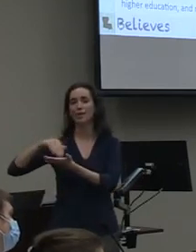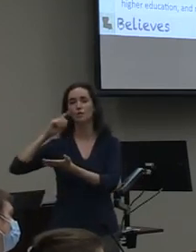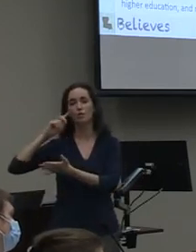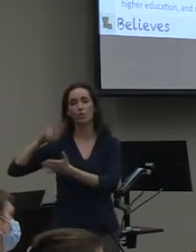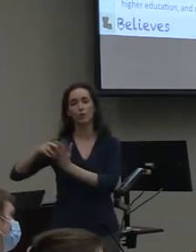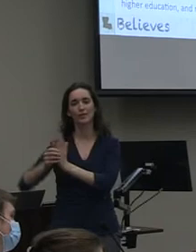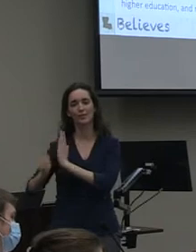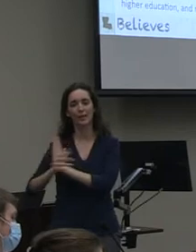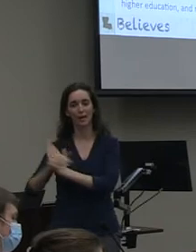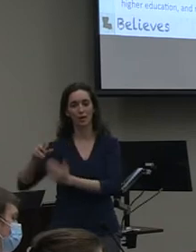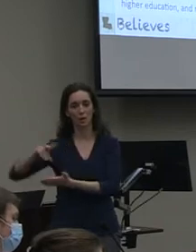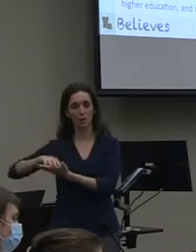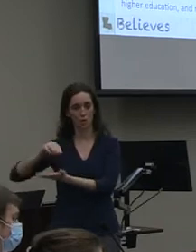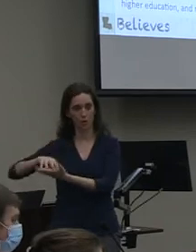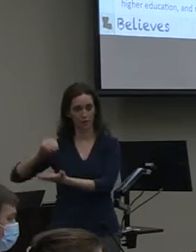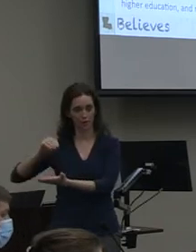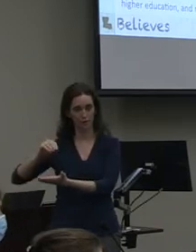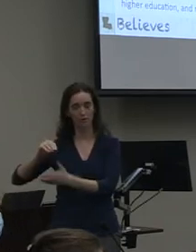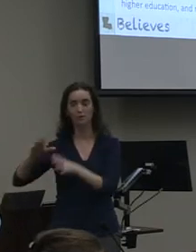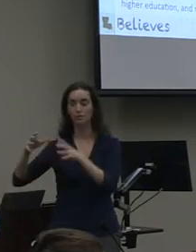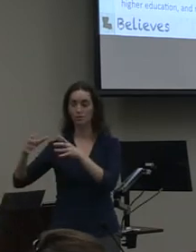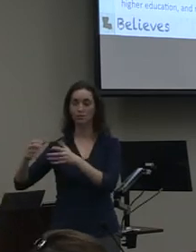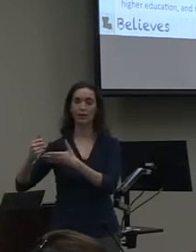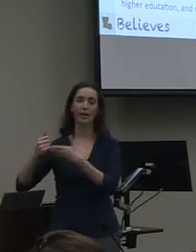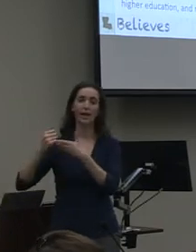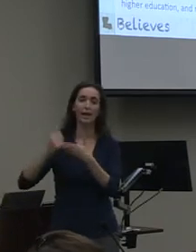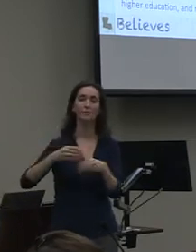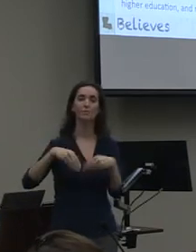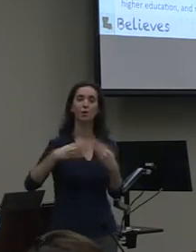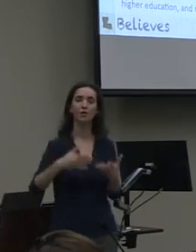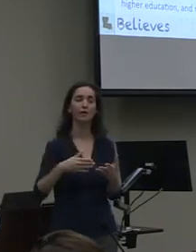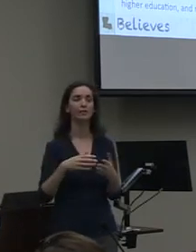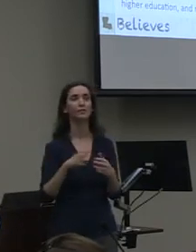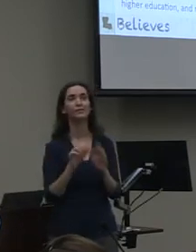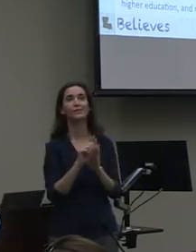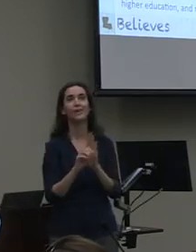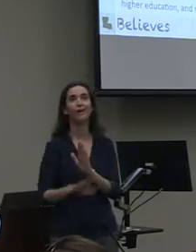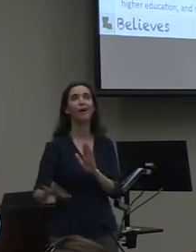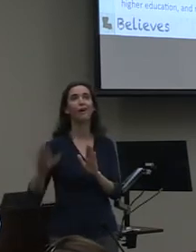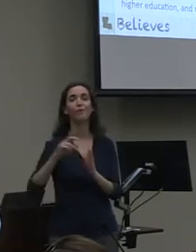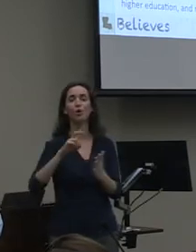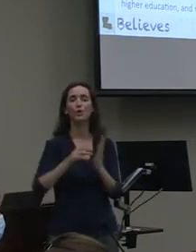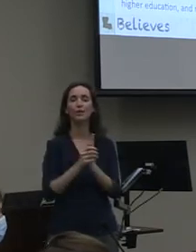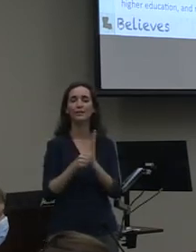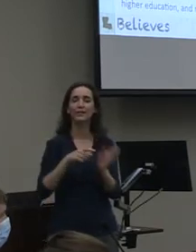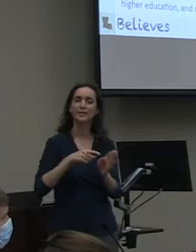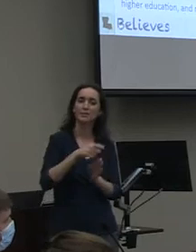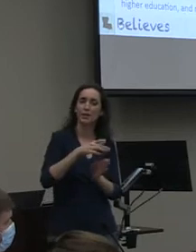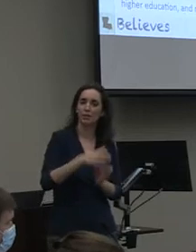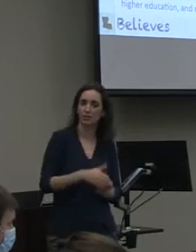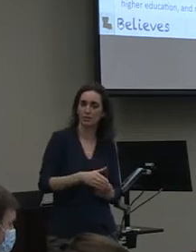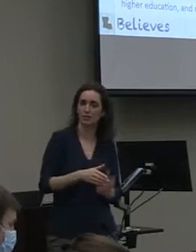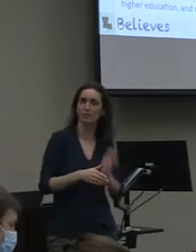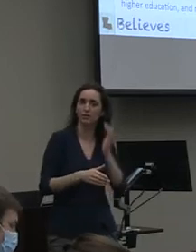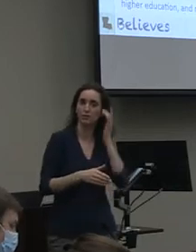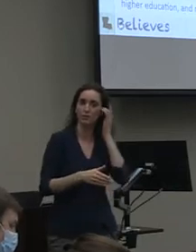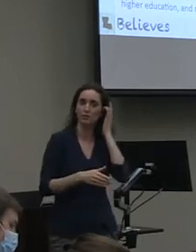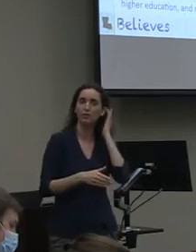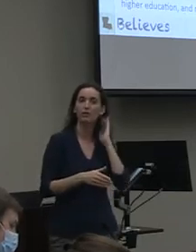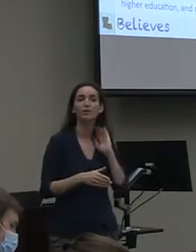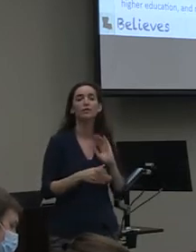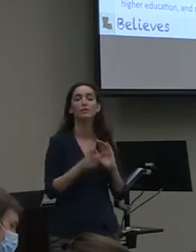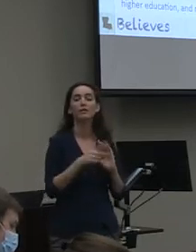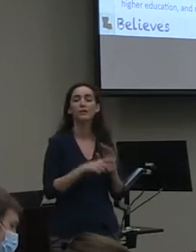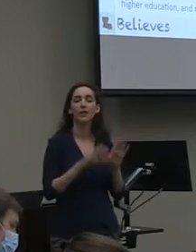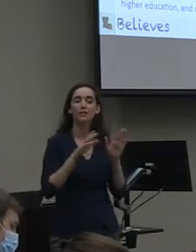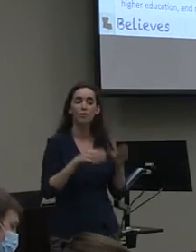and Learning that helps provide our literacy specialists across the state. Those specialists focused are in the schools